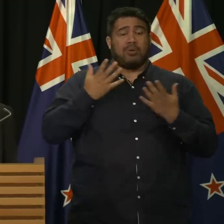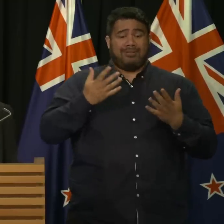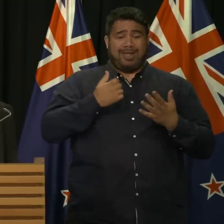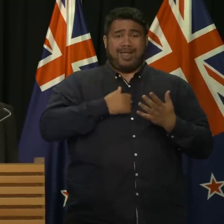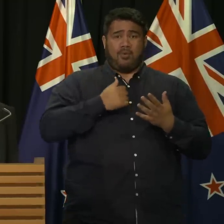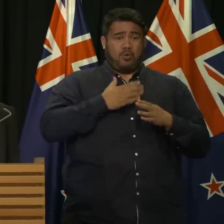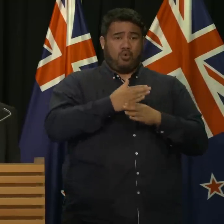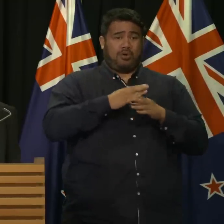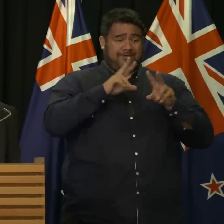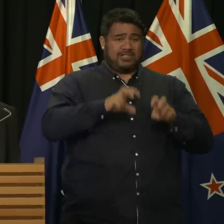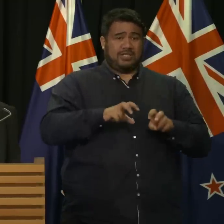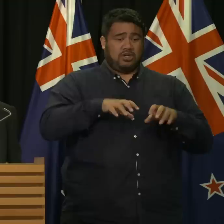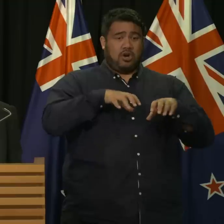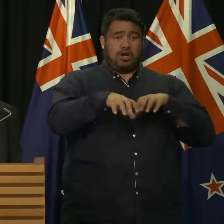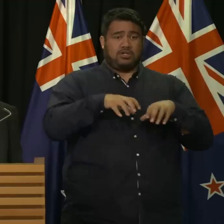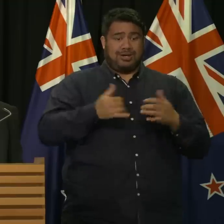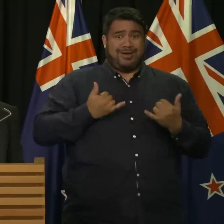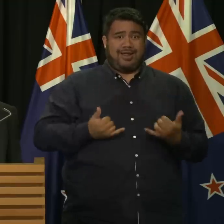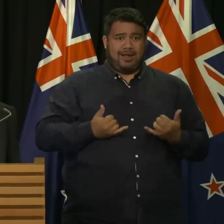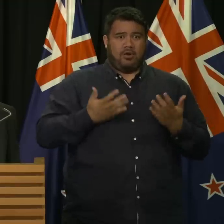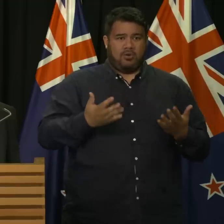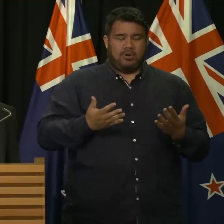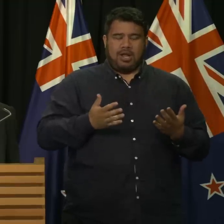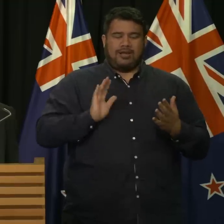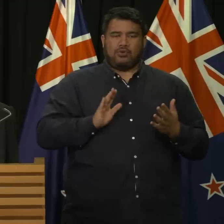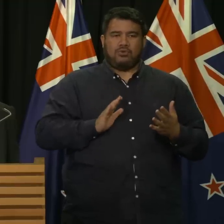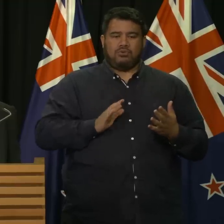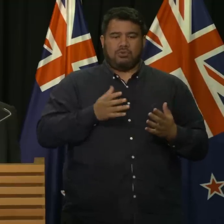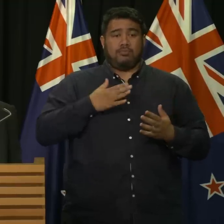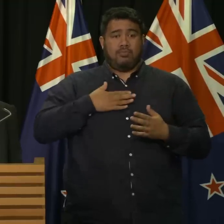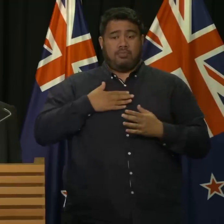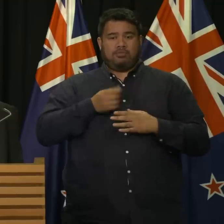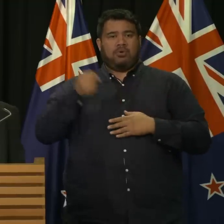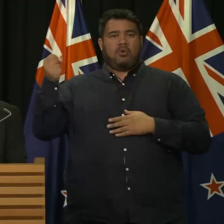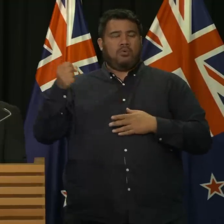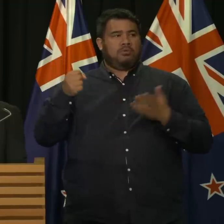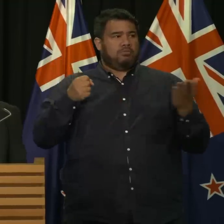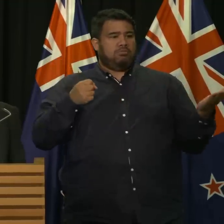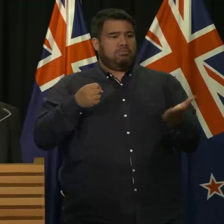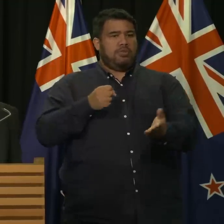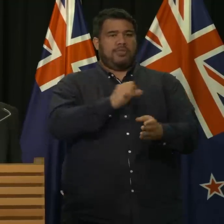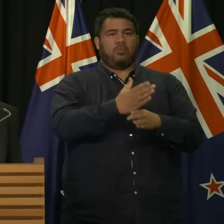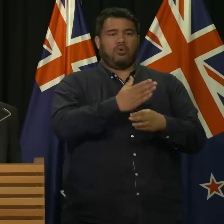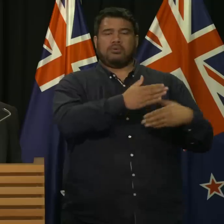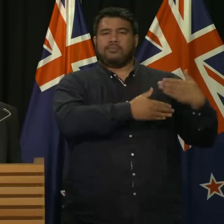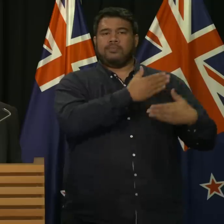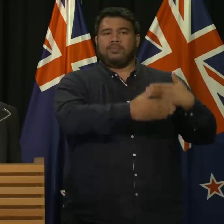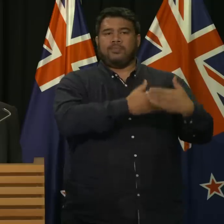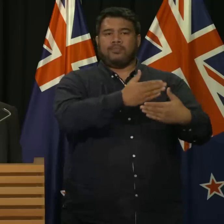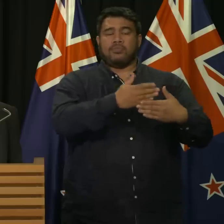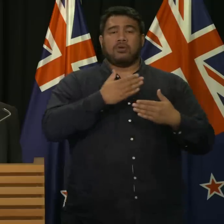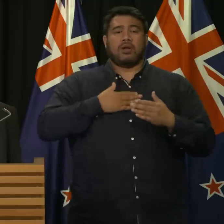operation. And so I do need to allow the police to continue that work. So I've deployed our